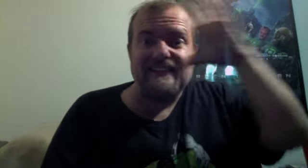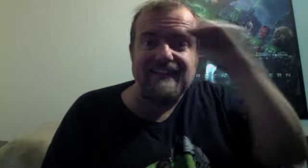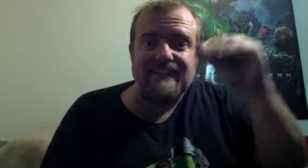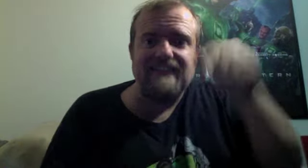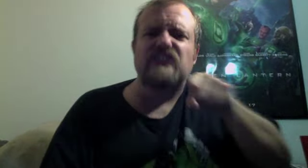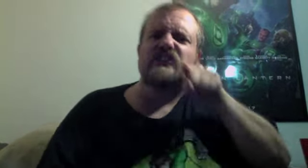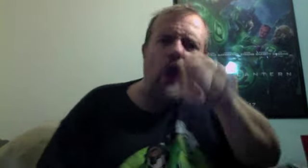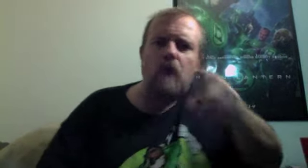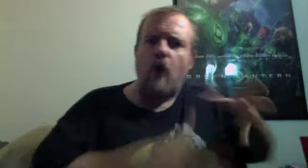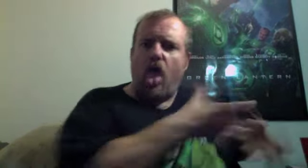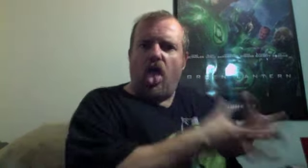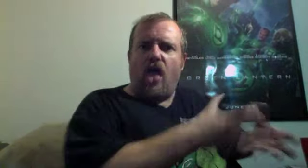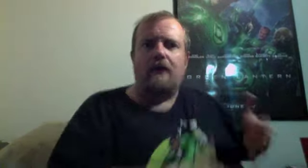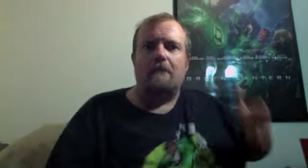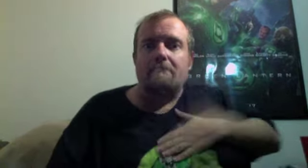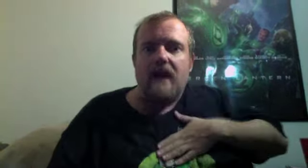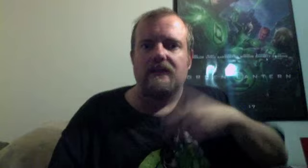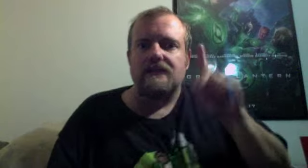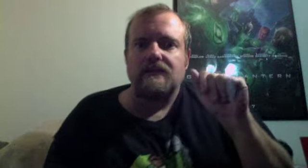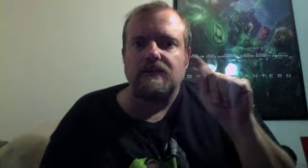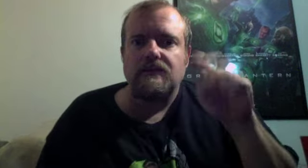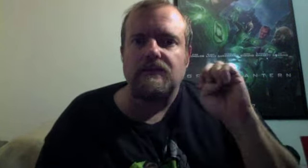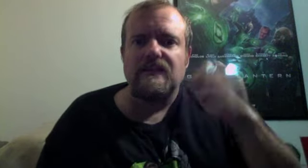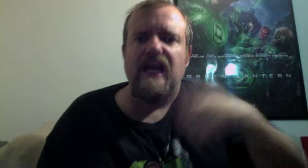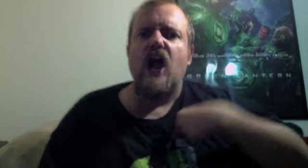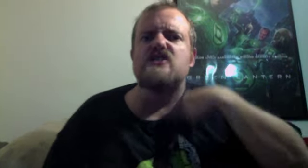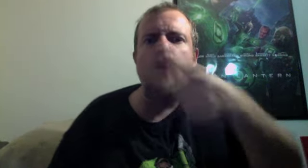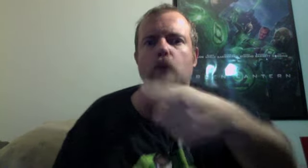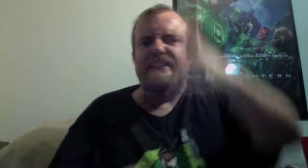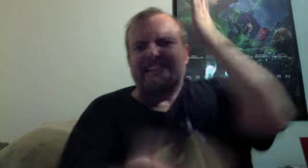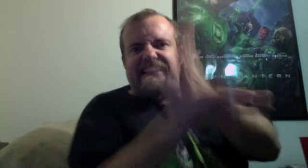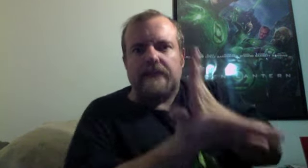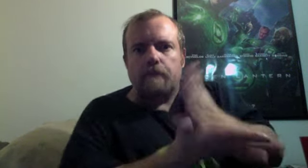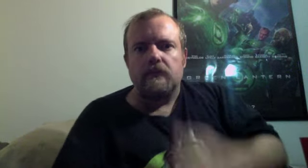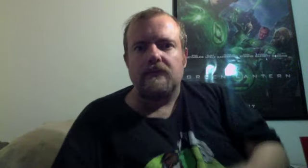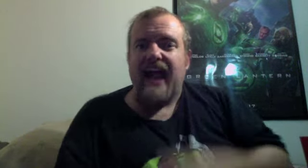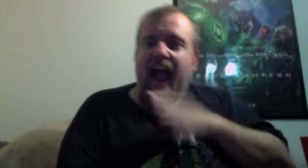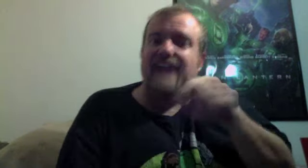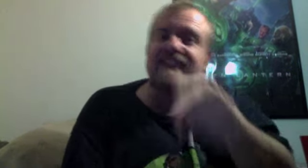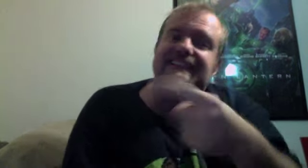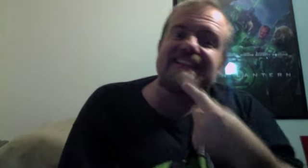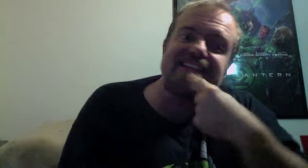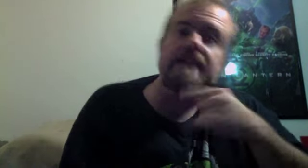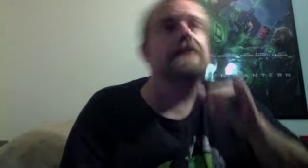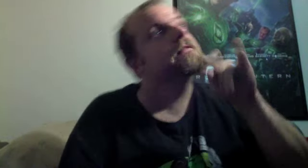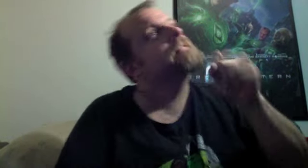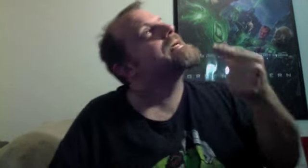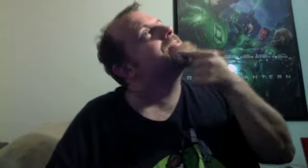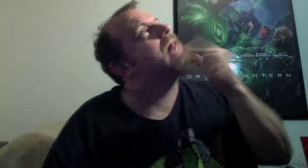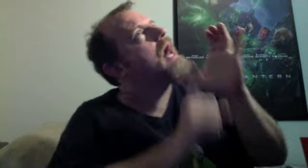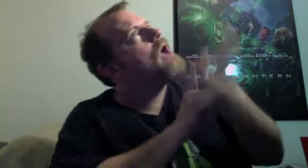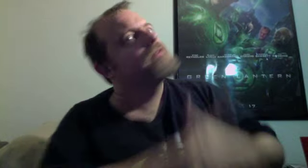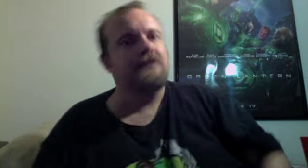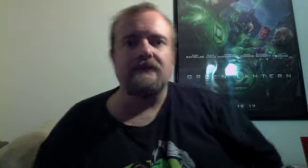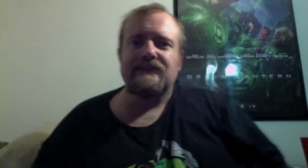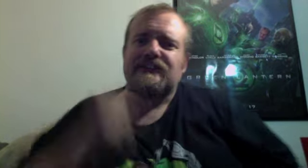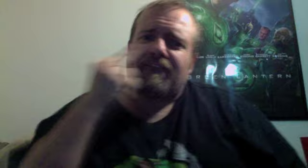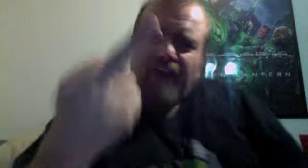Logan, and it can empower you, whether it's personal or business, homework, or email. Send email to Harry. Hi,